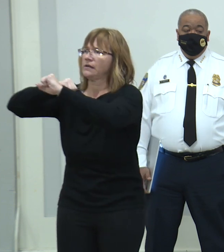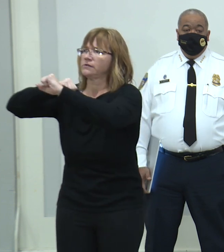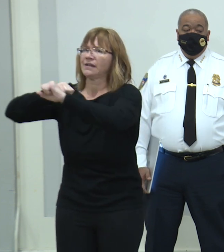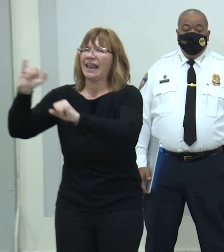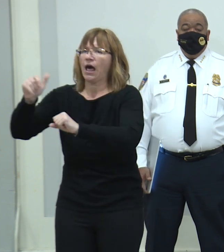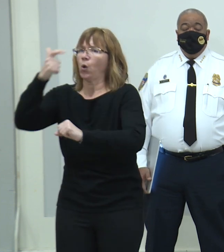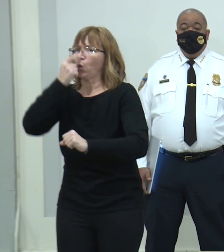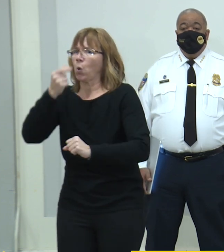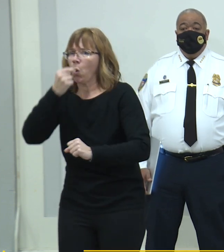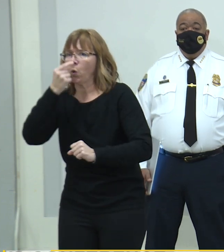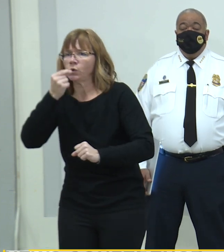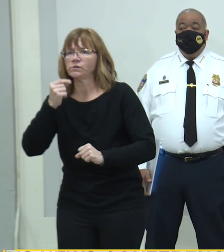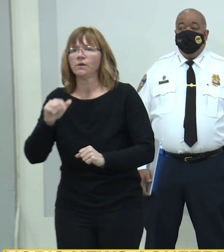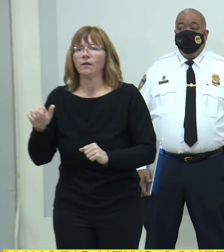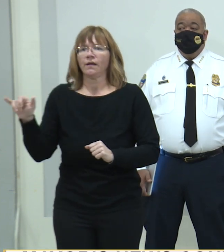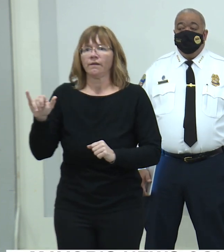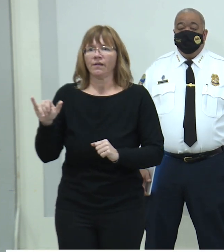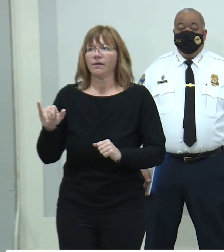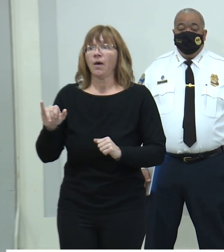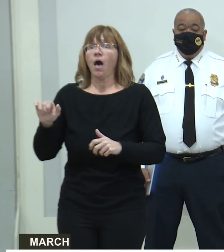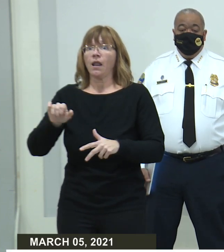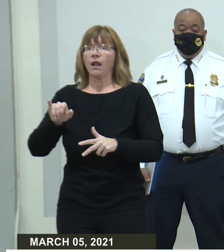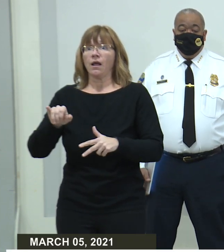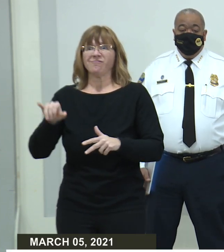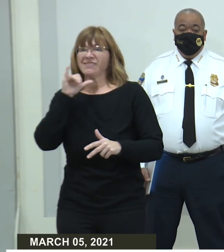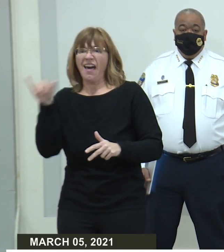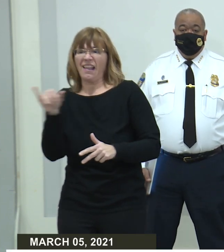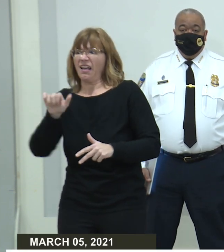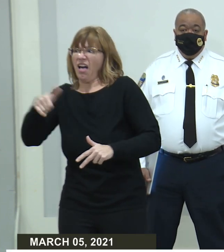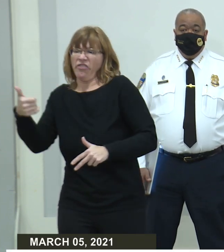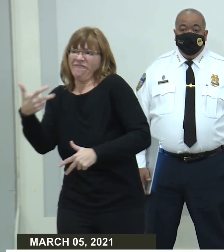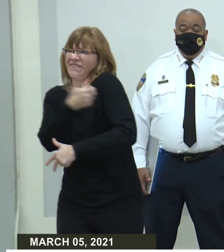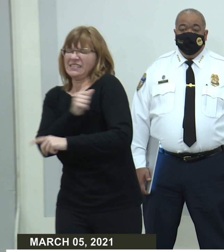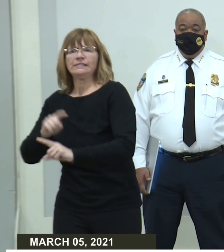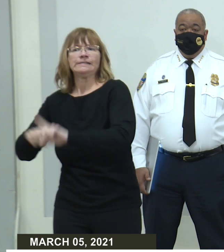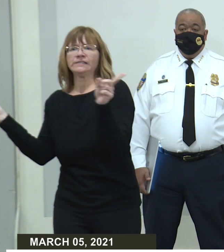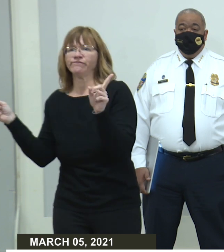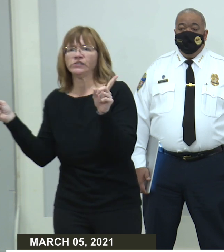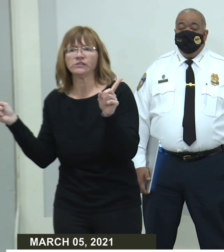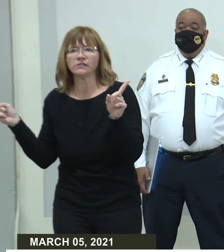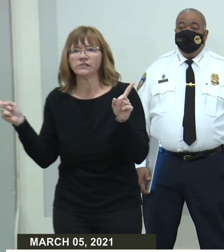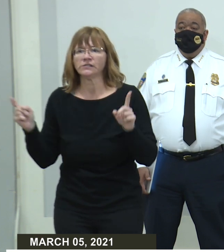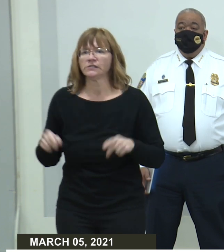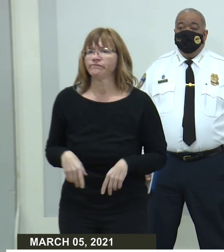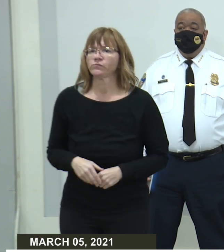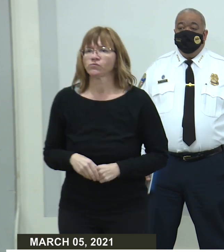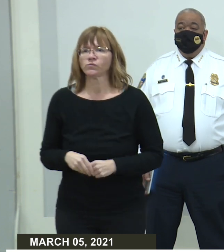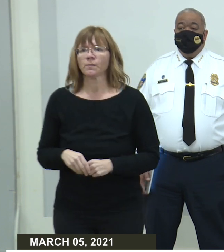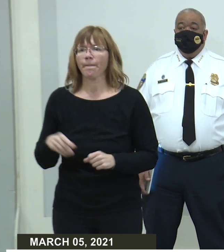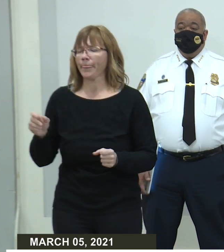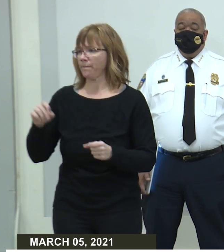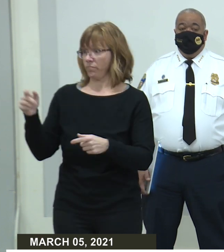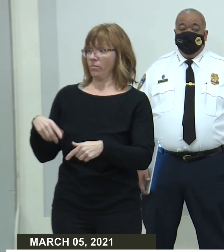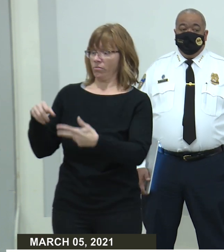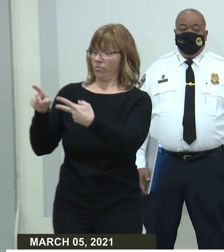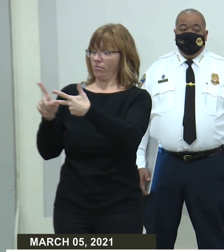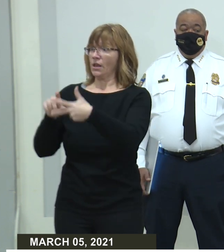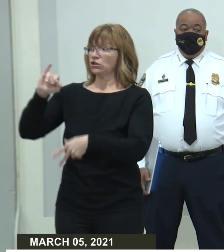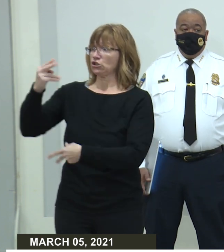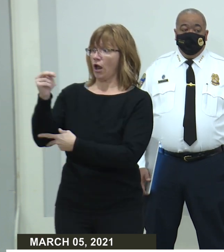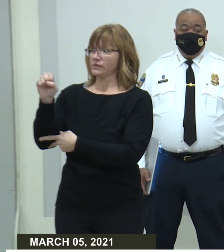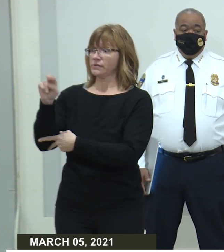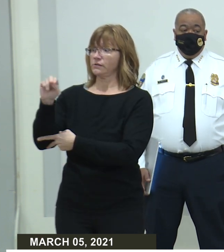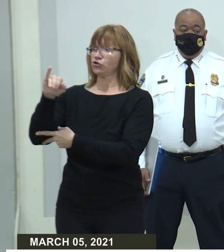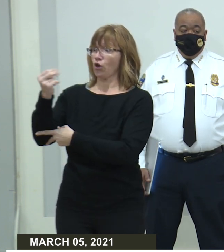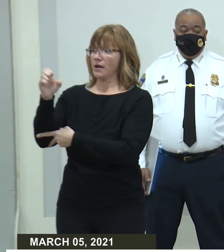other vaccines, the Johnson & Johnson vaccine does not contain live coronavirus, and you will not get infected with COVID-19 after